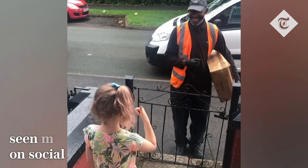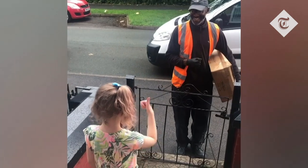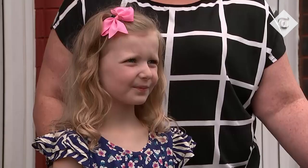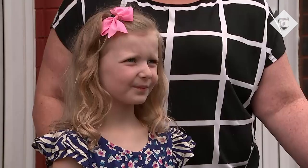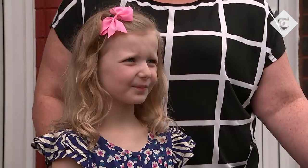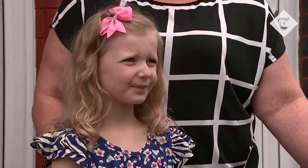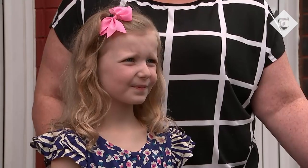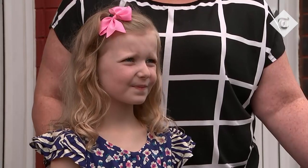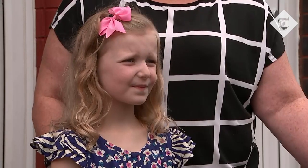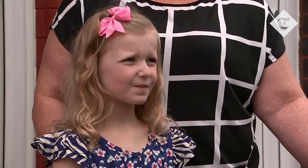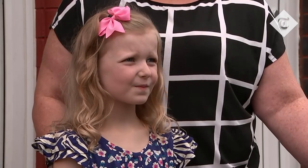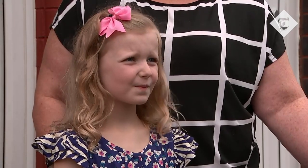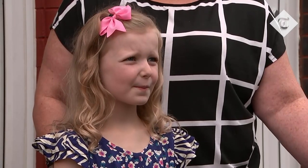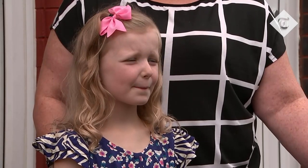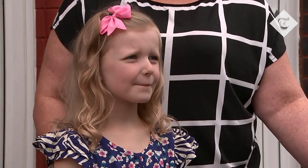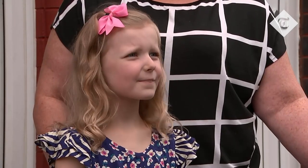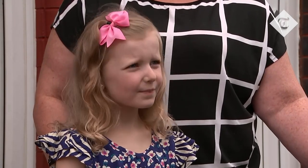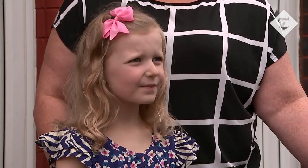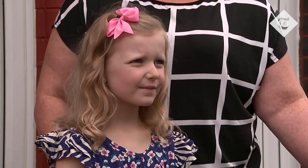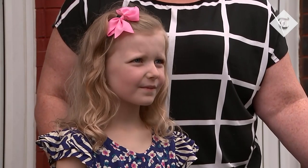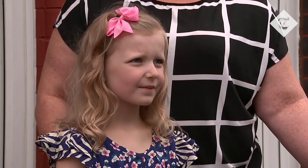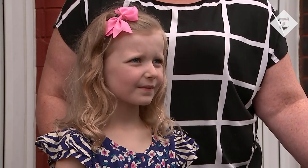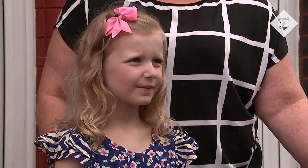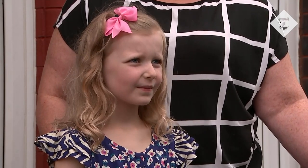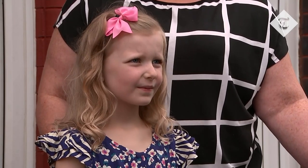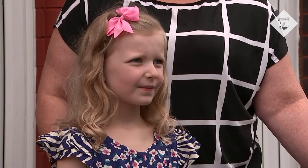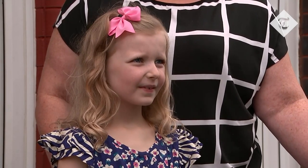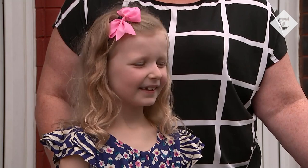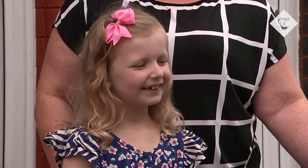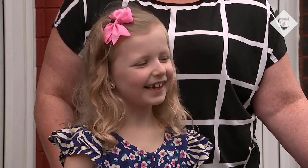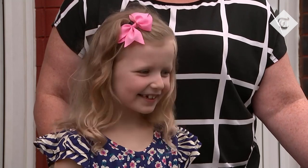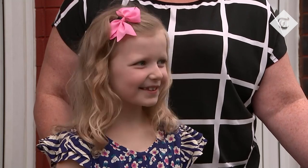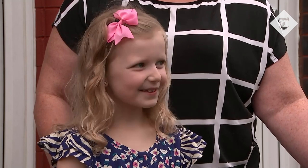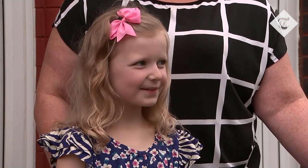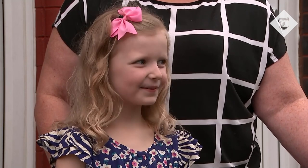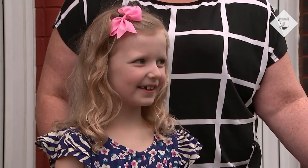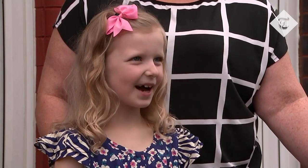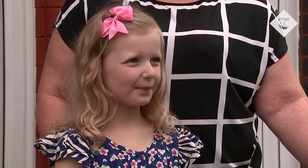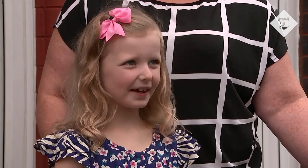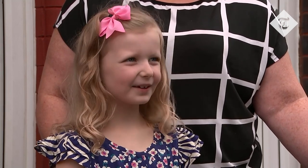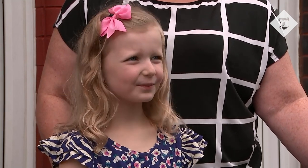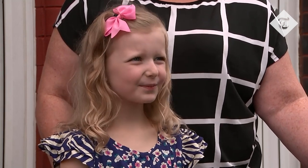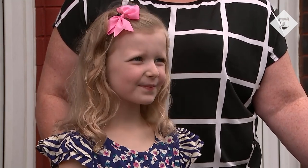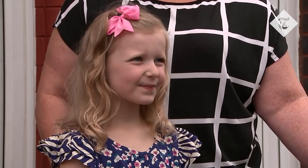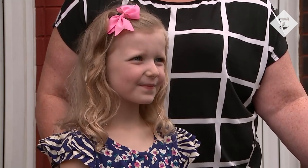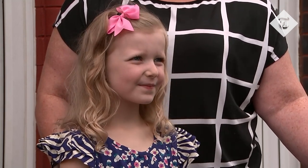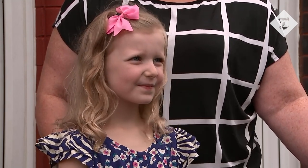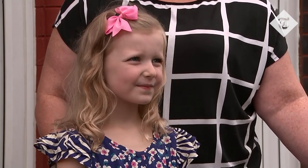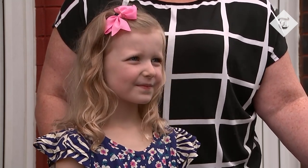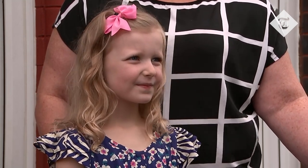When you first said thank you to him in sign, what was that like? Was he surprised? Yes, and happy. So is he your friend